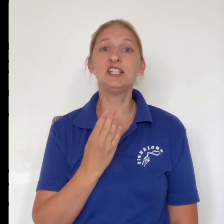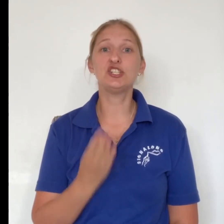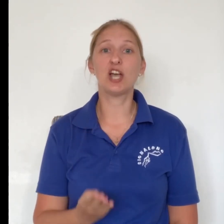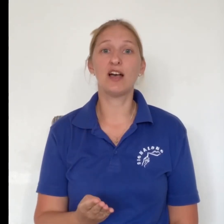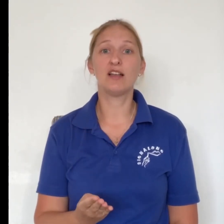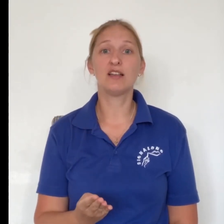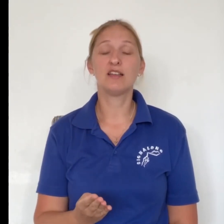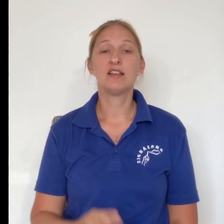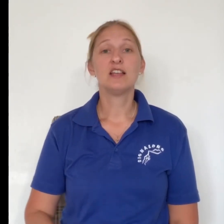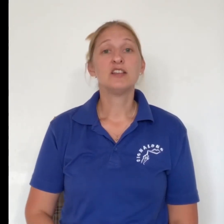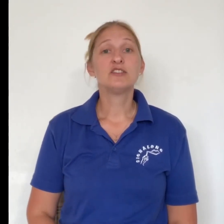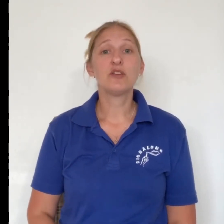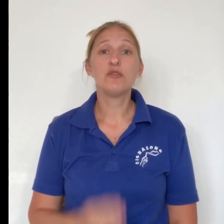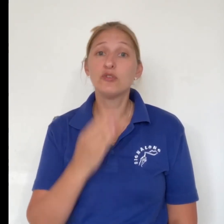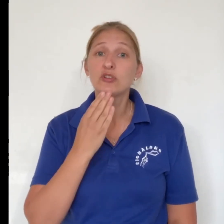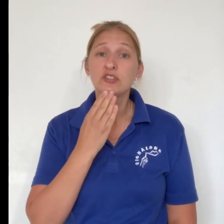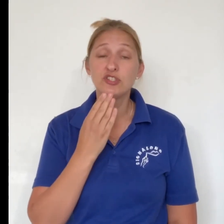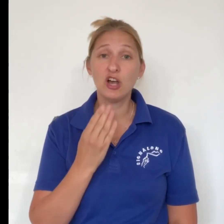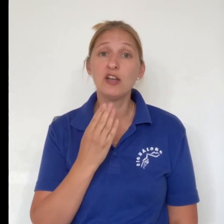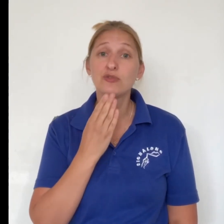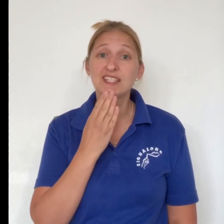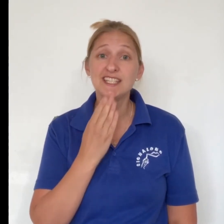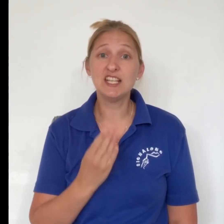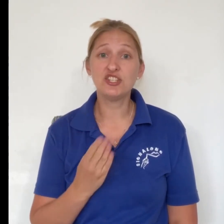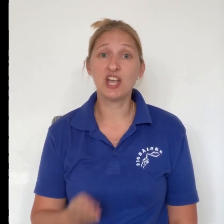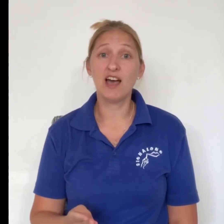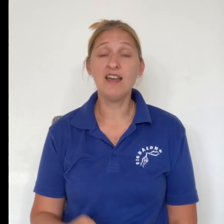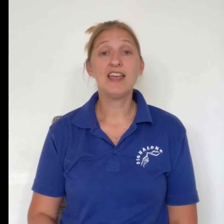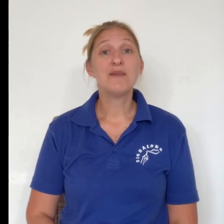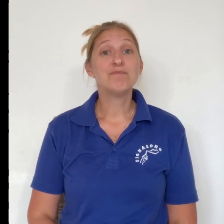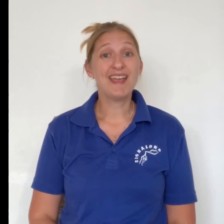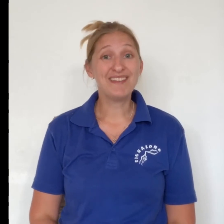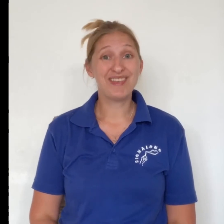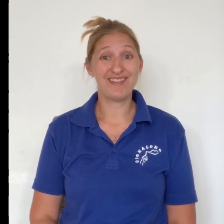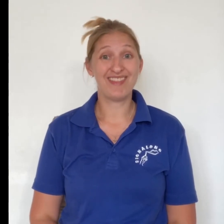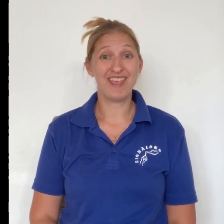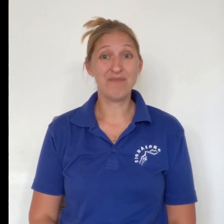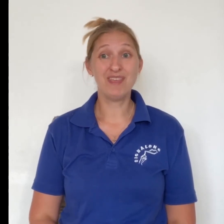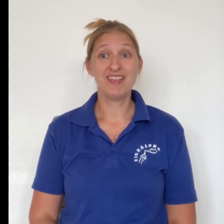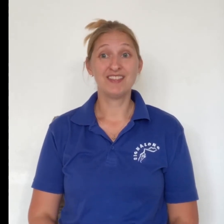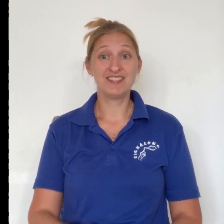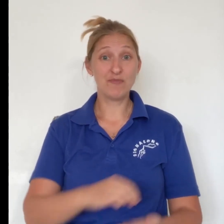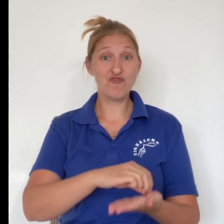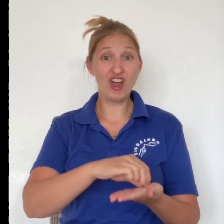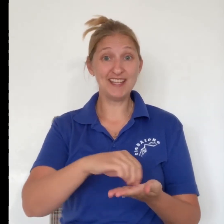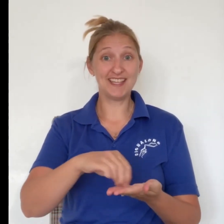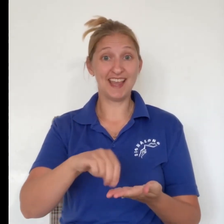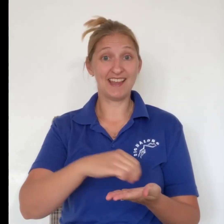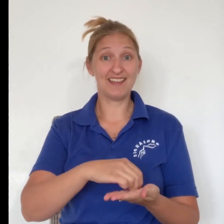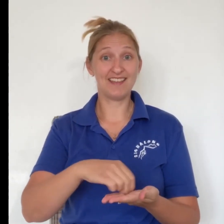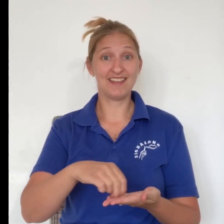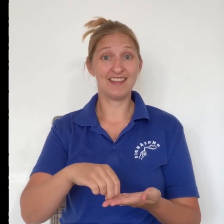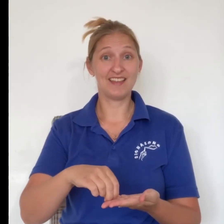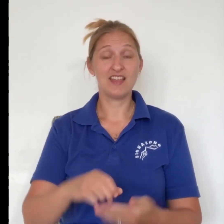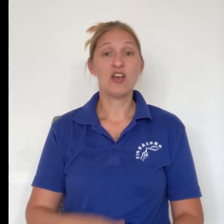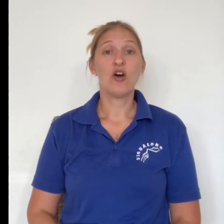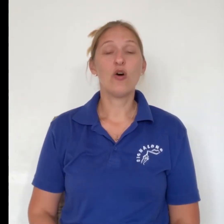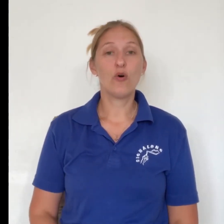teacher. So your child's teacher may have given them some writing, or